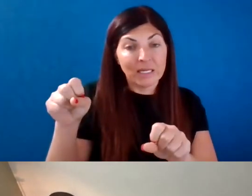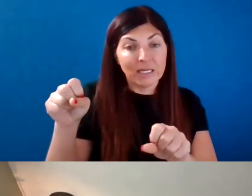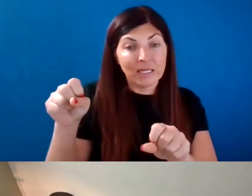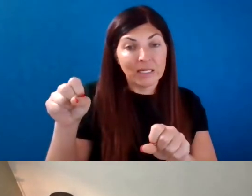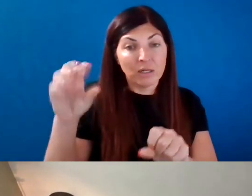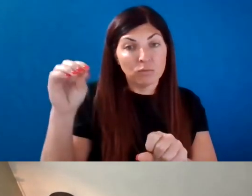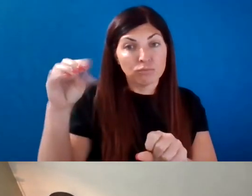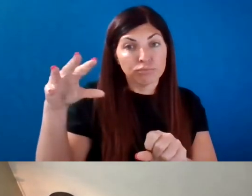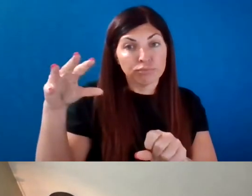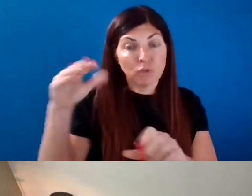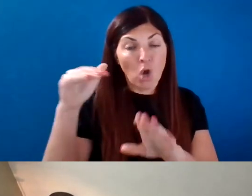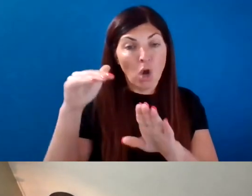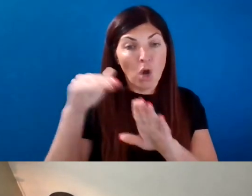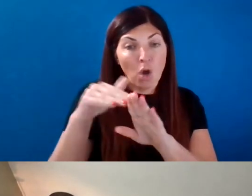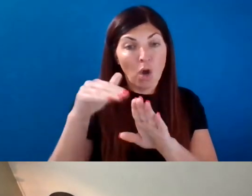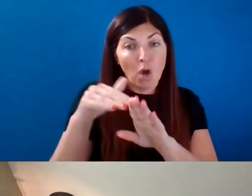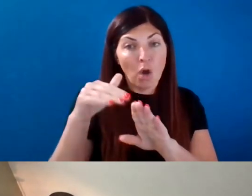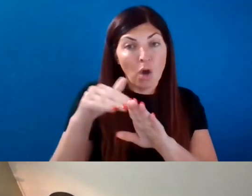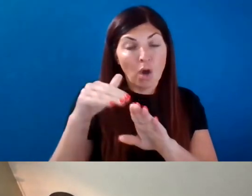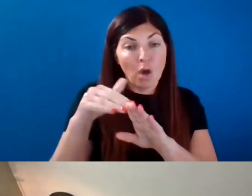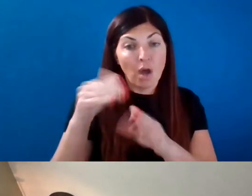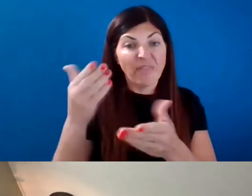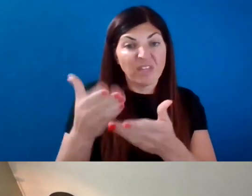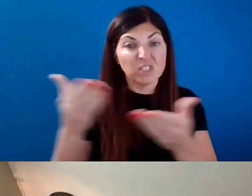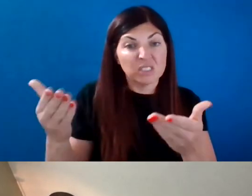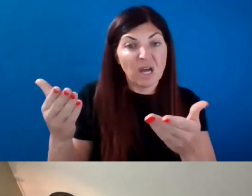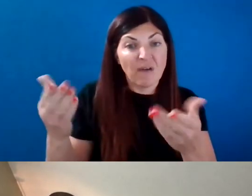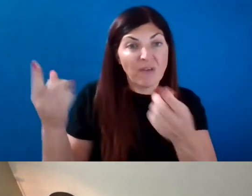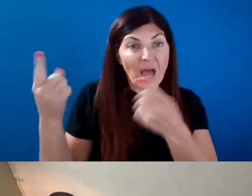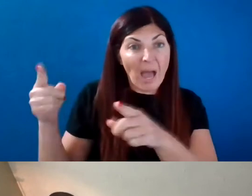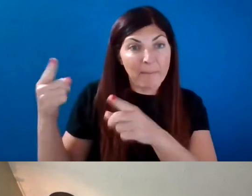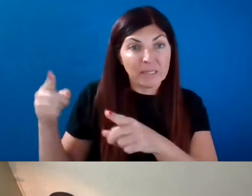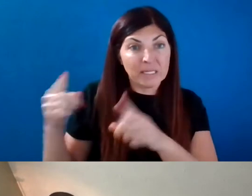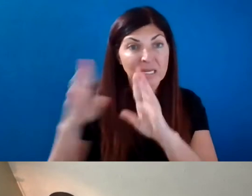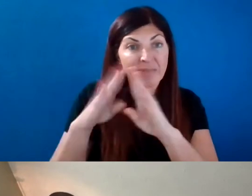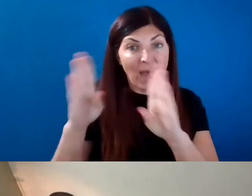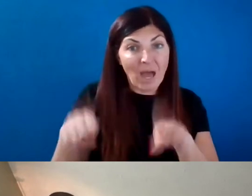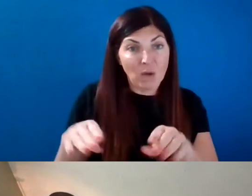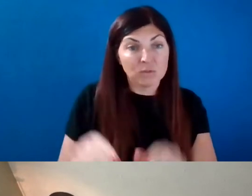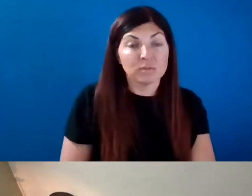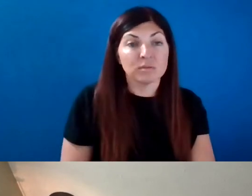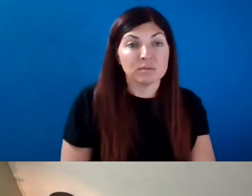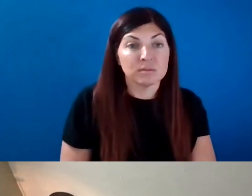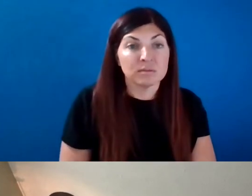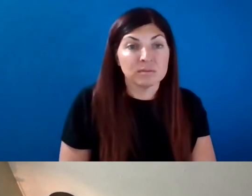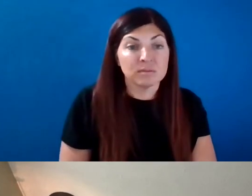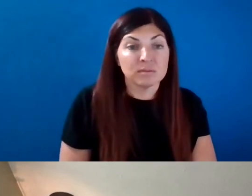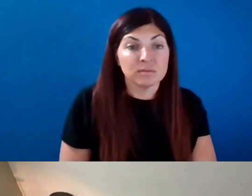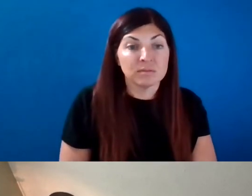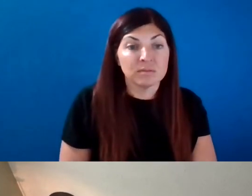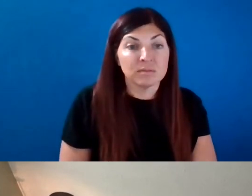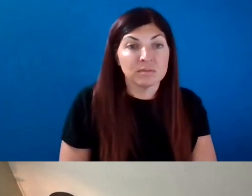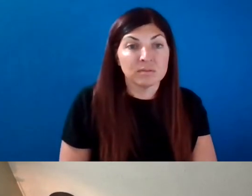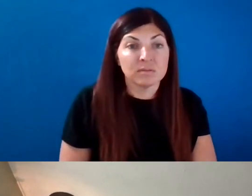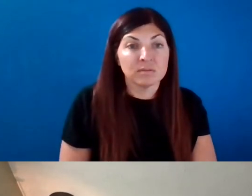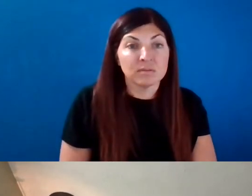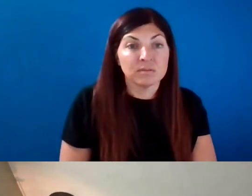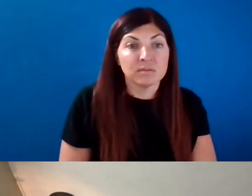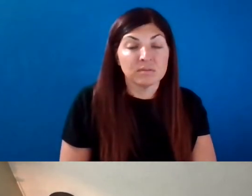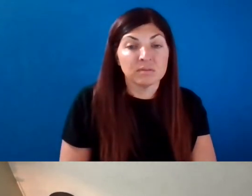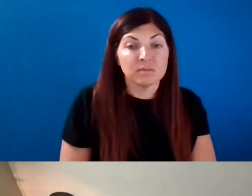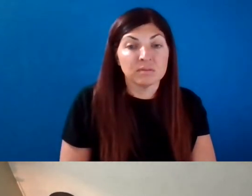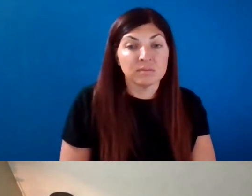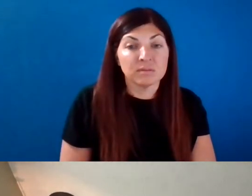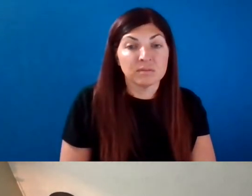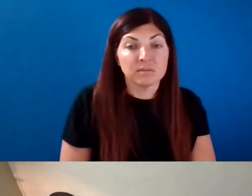me that there's stuff going on in the house. That's And great. there